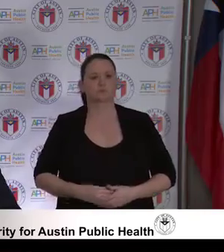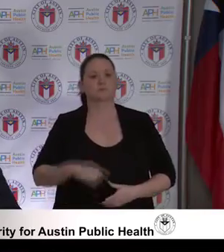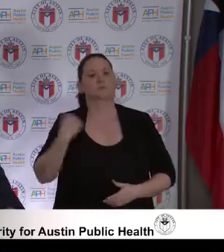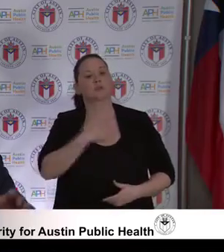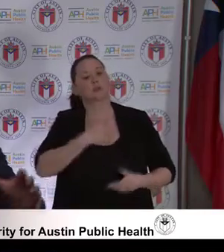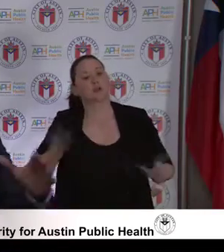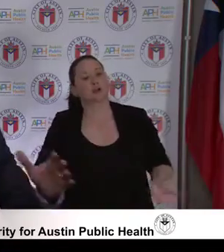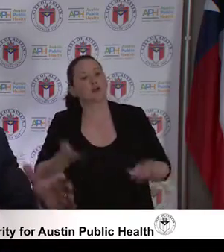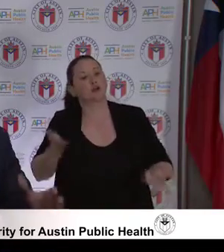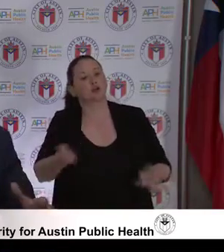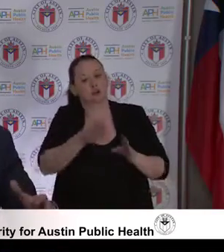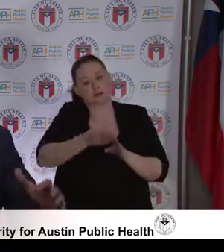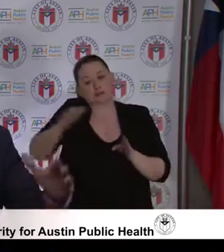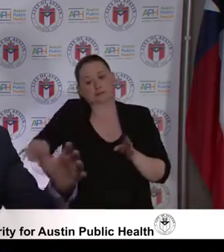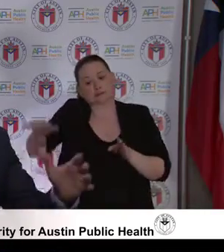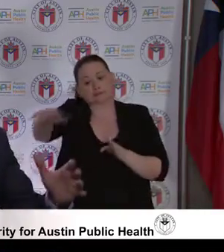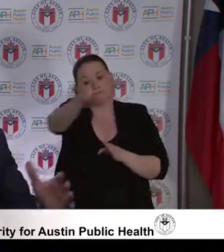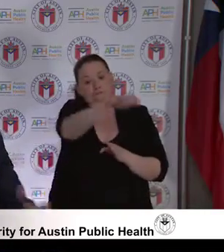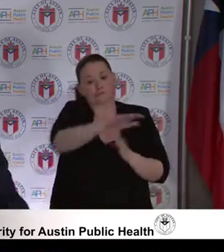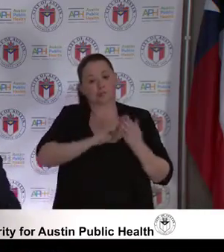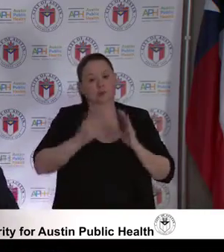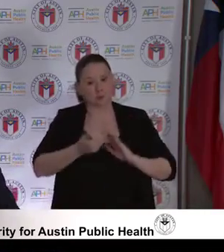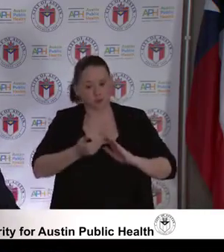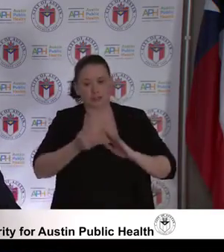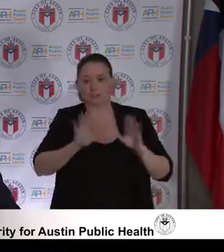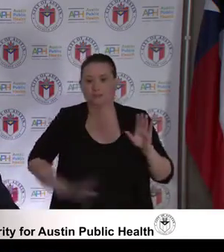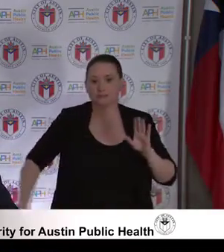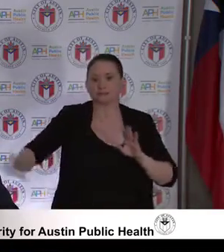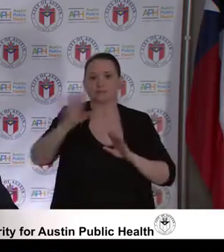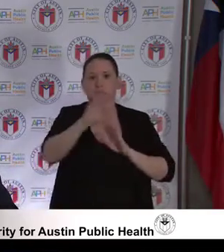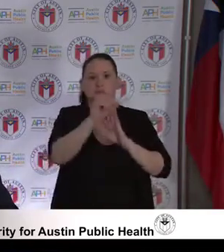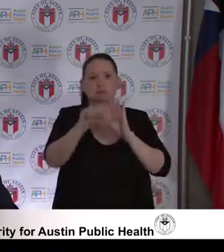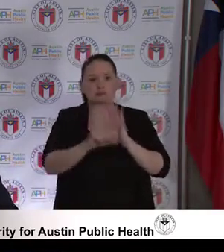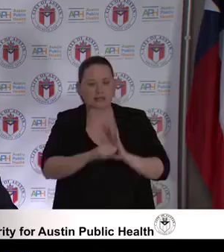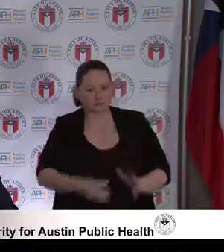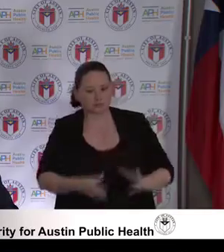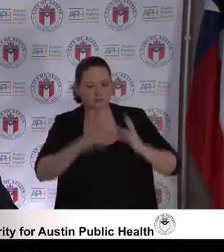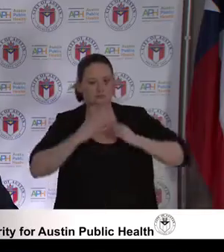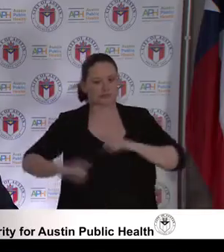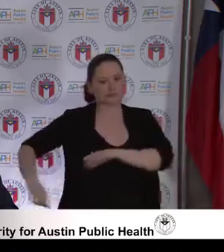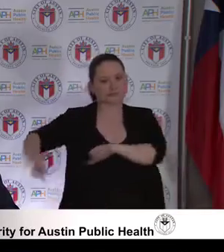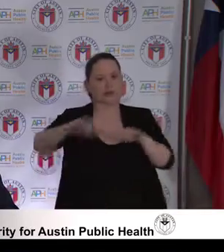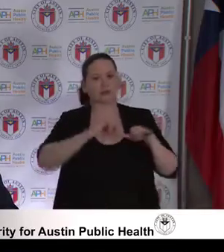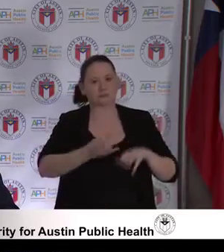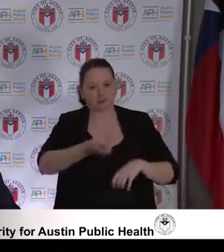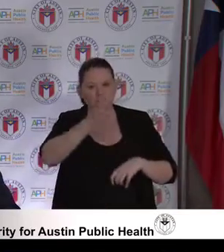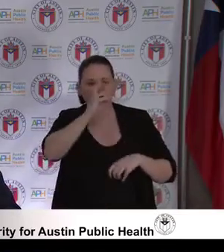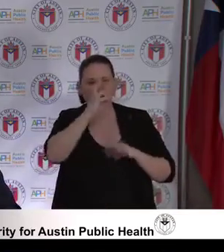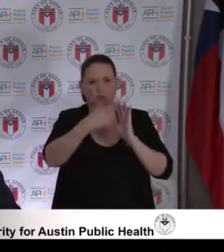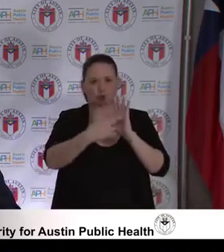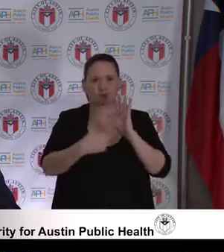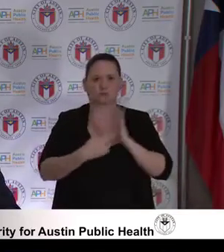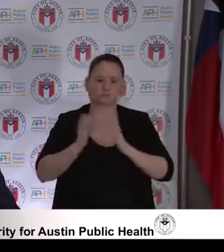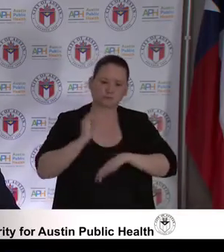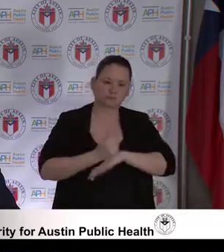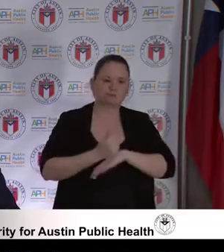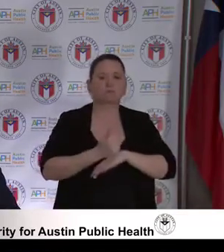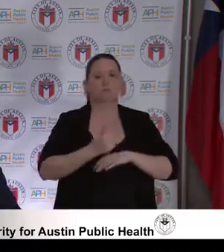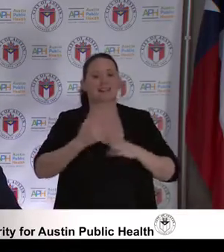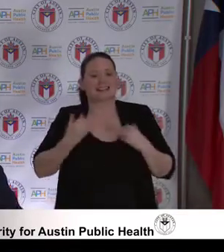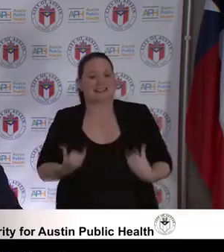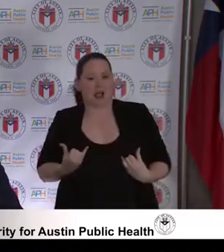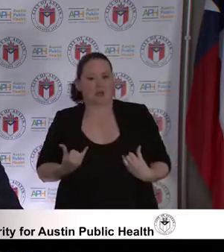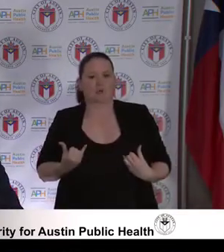we're encouraging our neighboring communities, we're encouraging the state to adopt similar stringent measures right now so that we